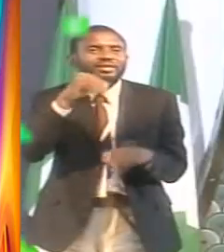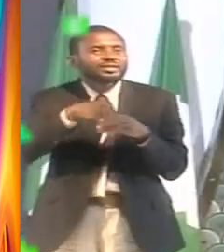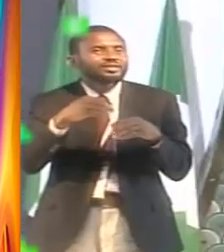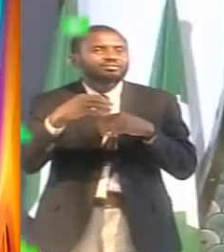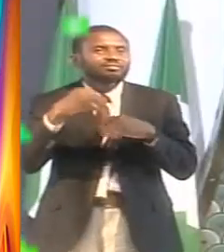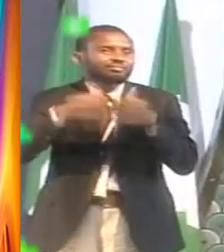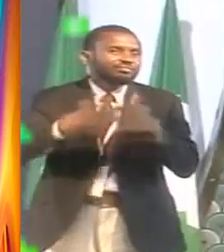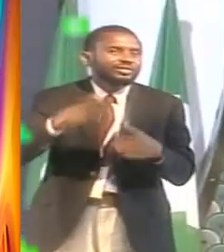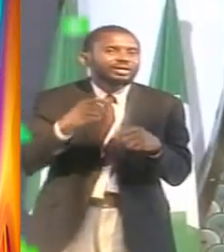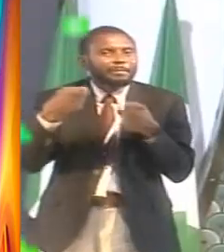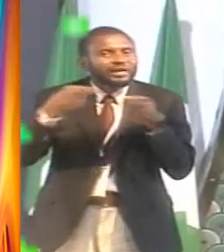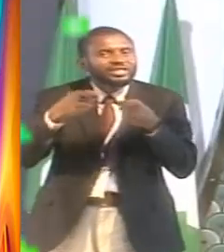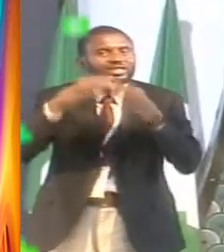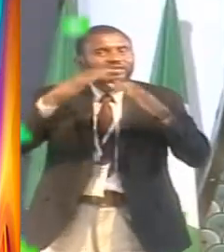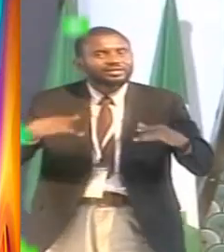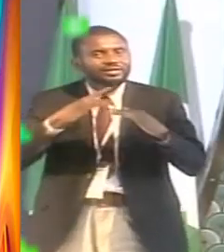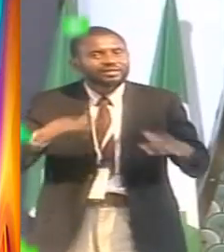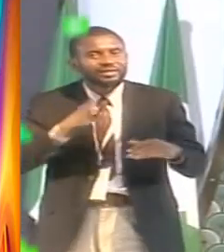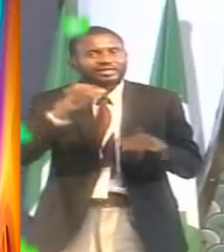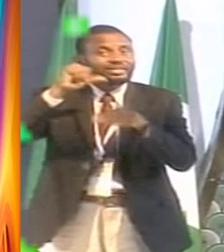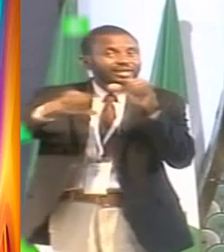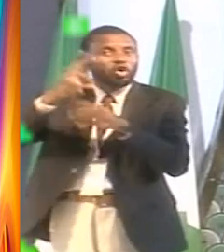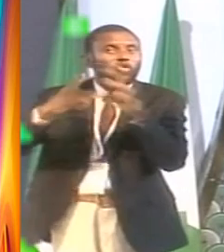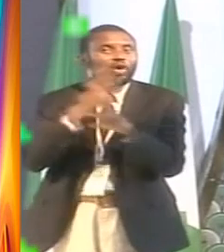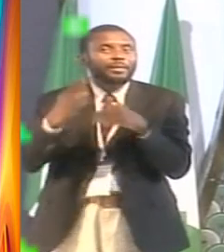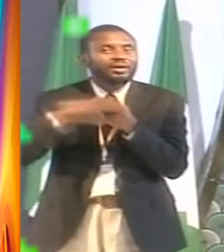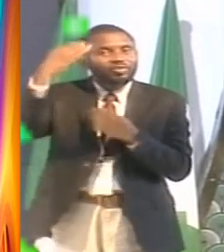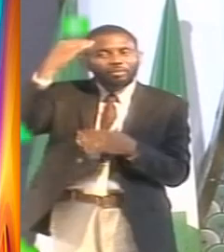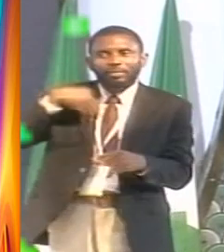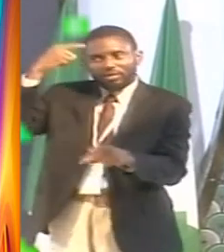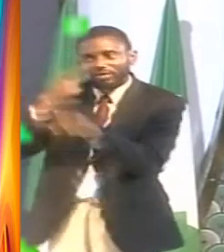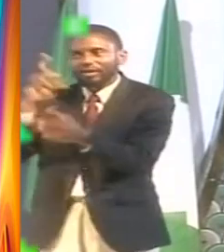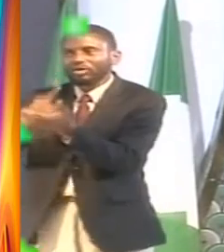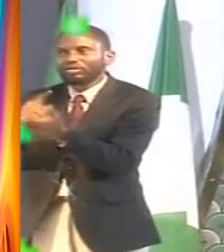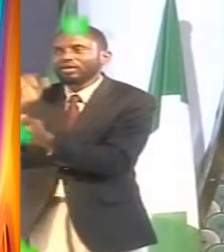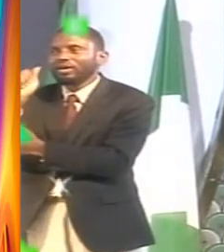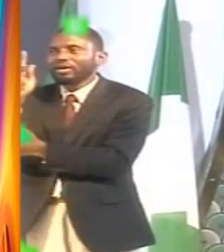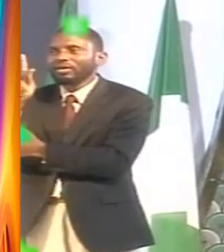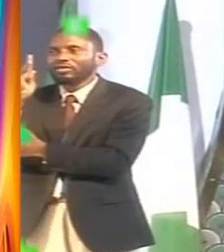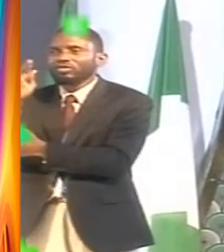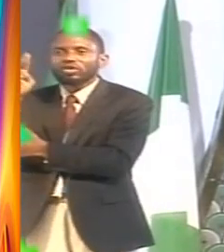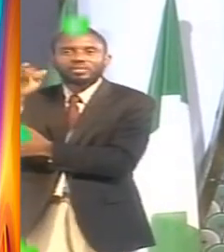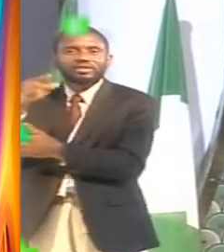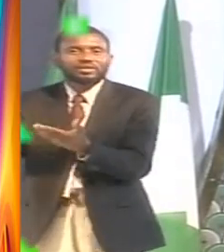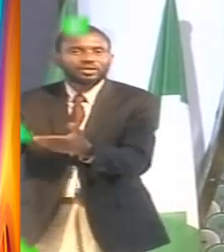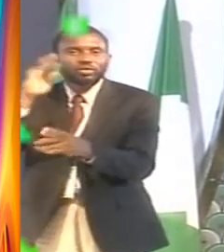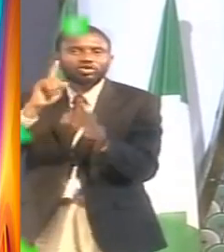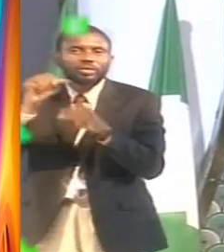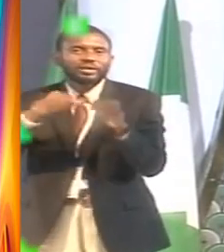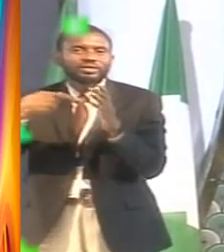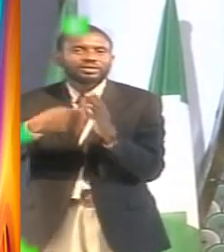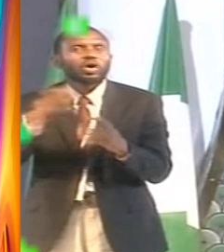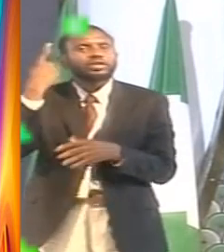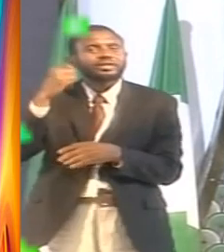a science. The World Bank knows this. My brother, Dr. Akunyumi, is here. He's going to talk about all this. They understand, and no